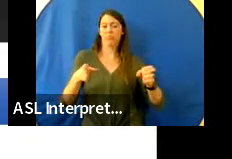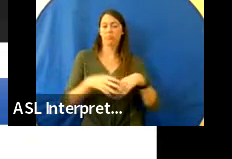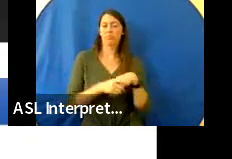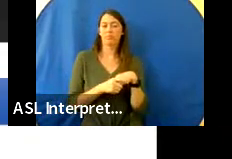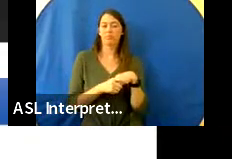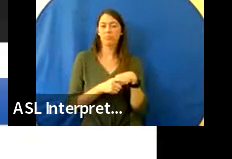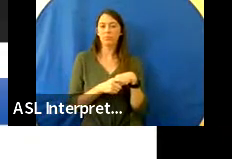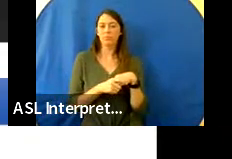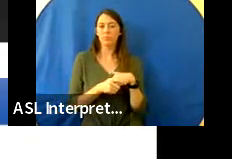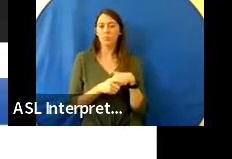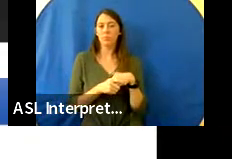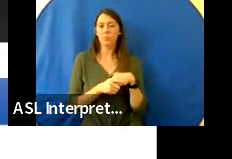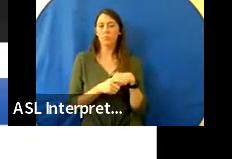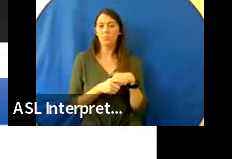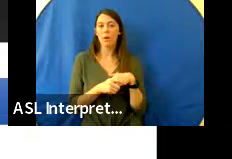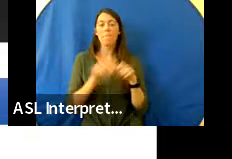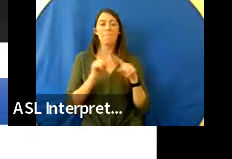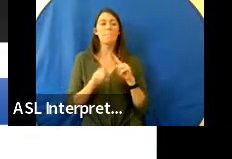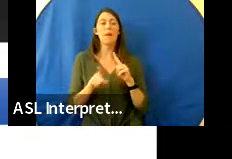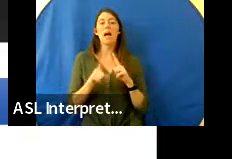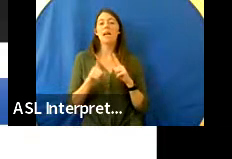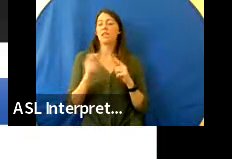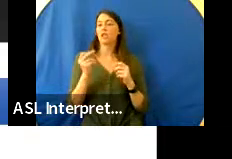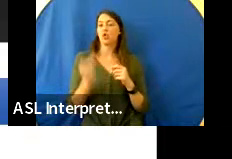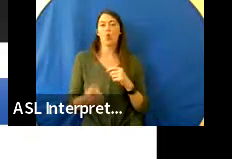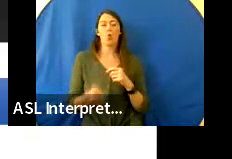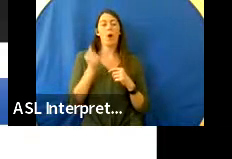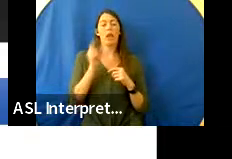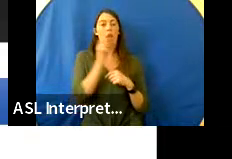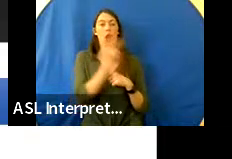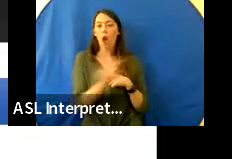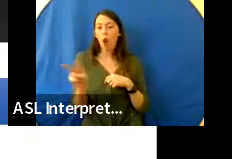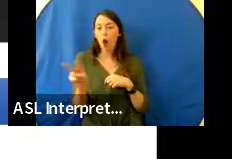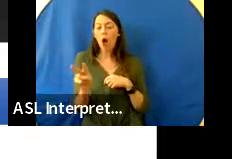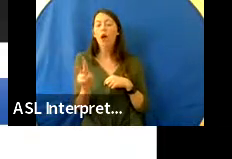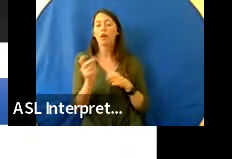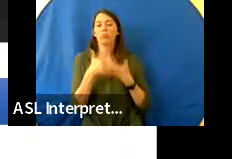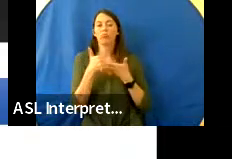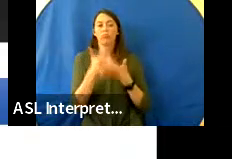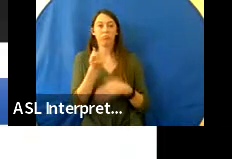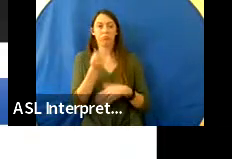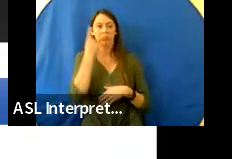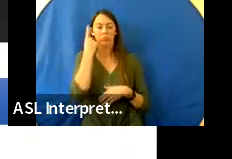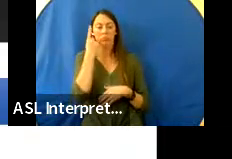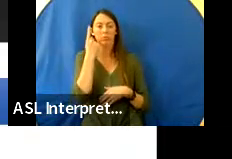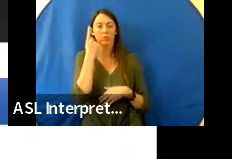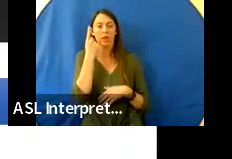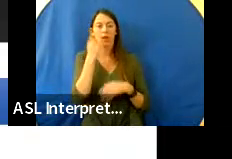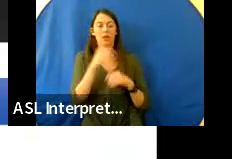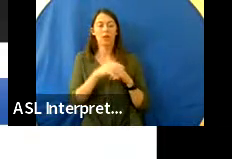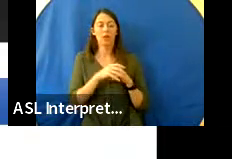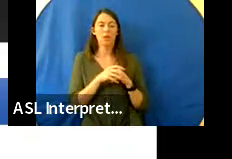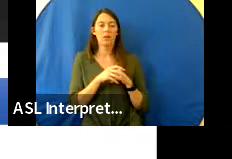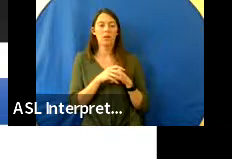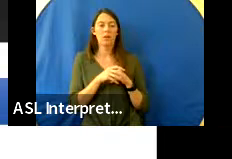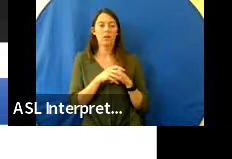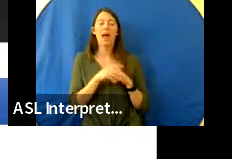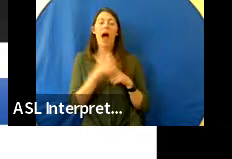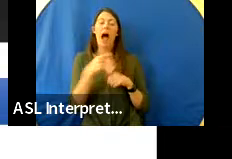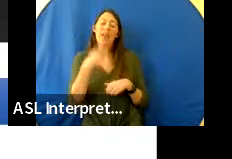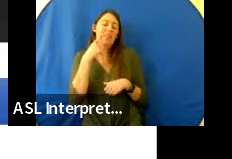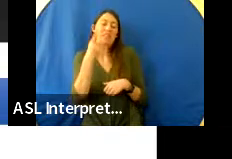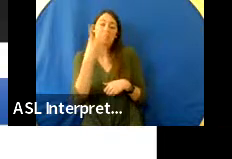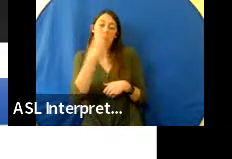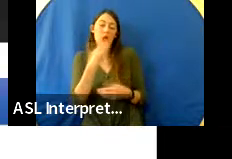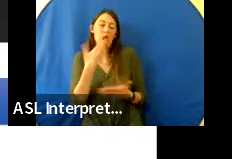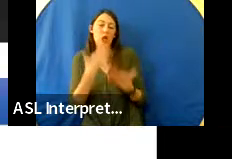of quickly distill this idea of particularly, you know, I think it's pretty good. It's not perfect, but I